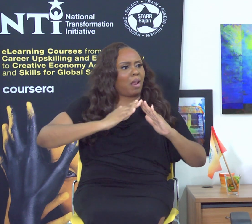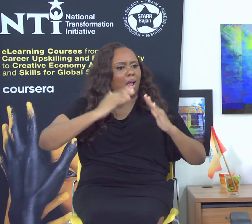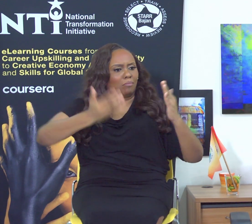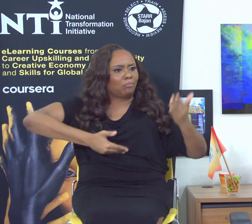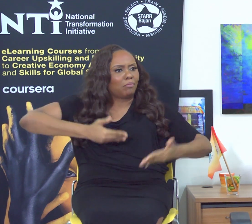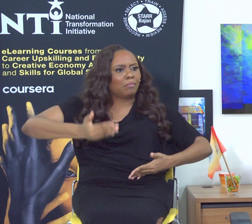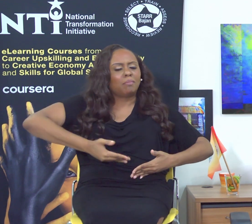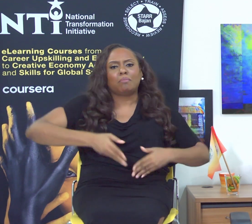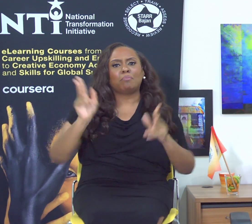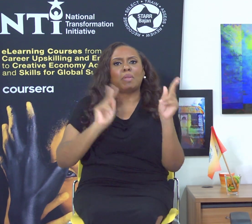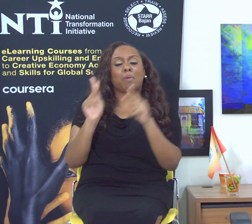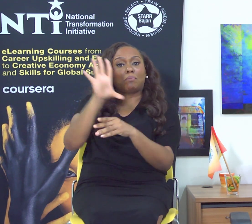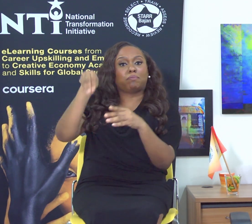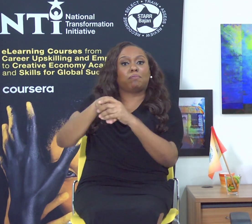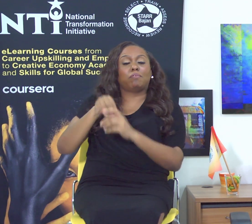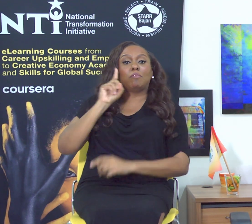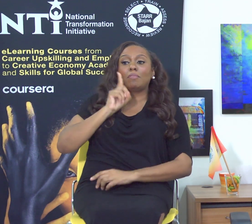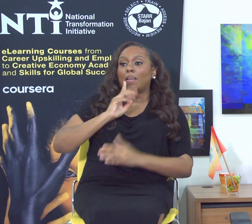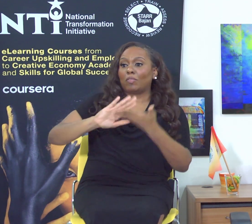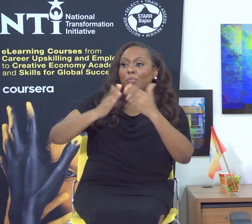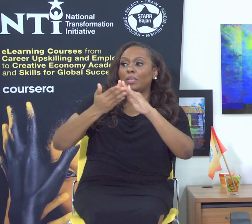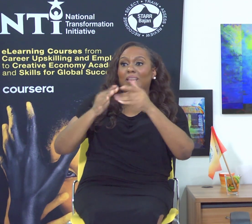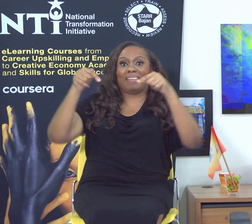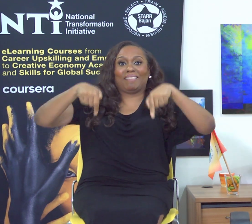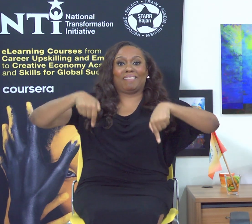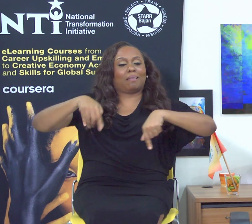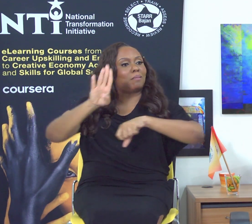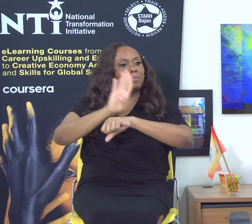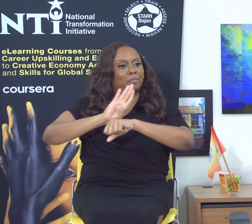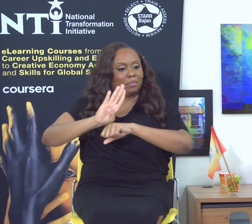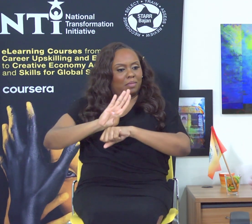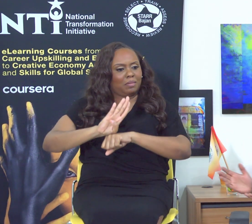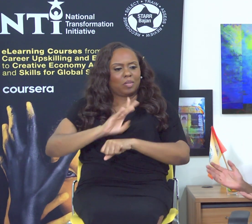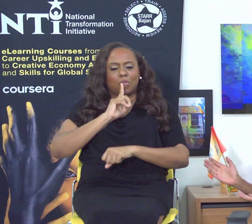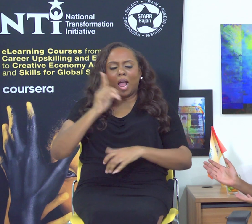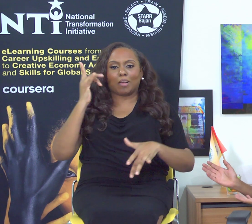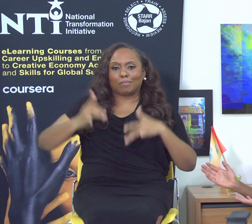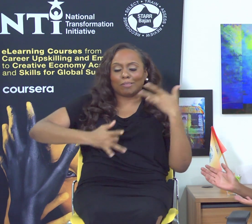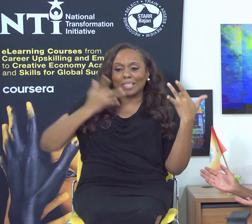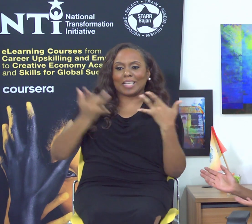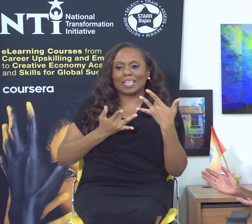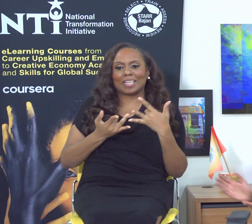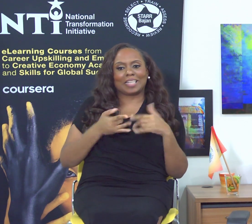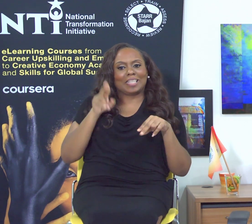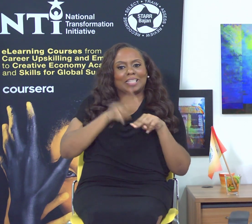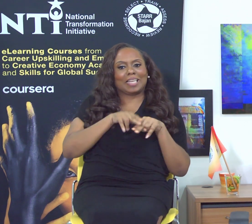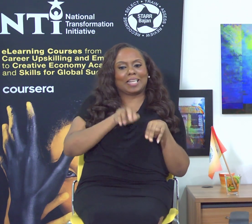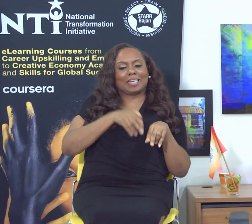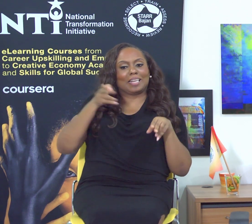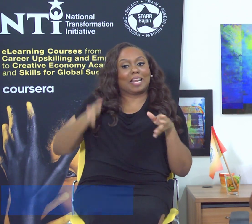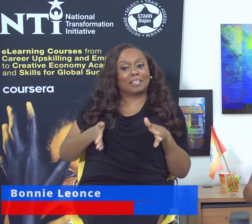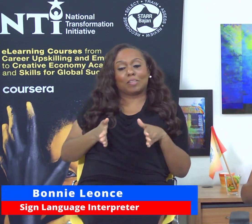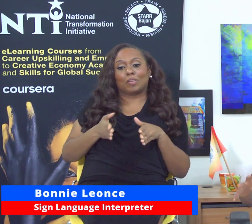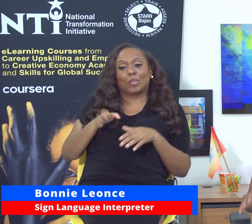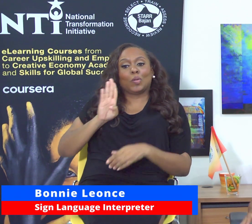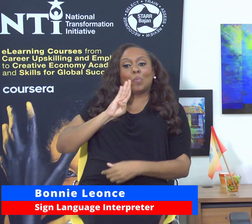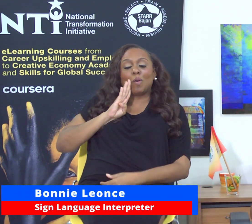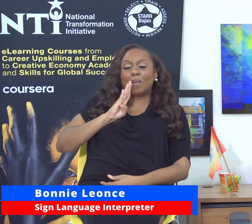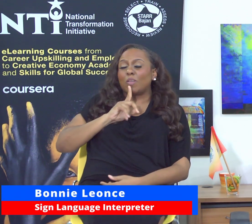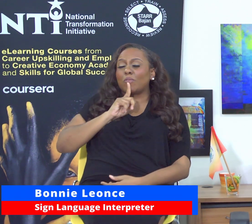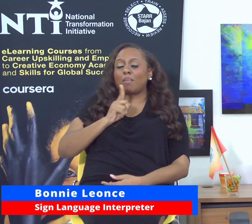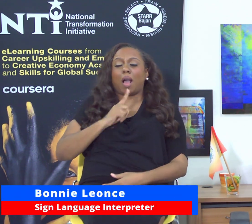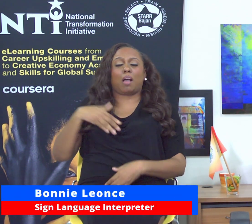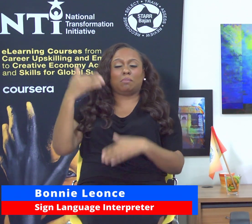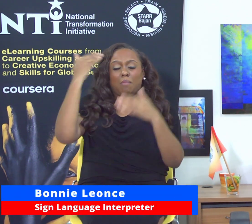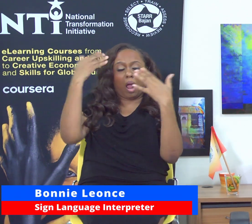members of the deaf community of Barbados. I am thrilled to be sitting beside Bonnie Leonce, who is the expert,